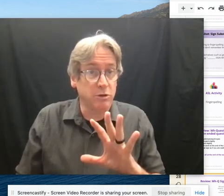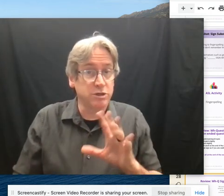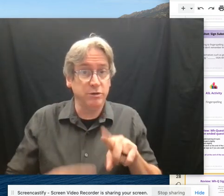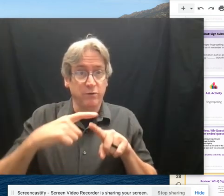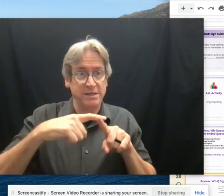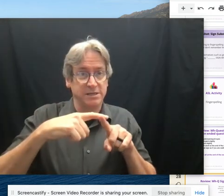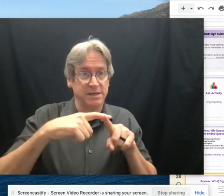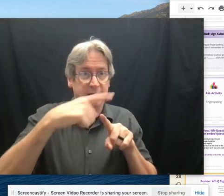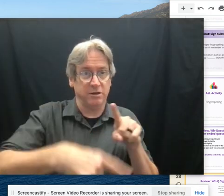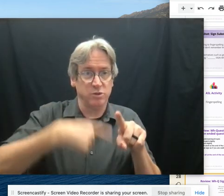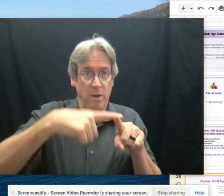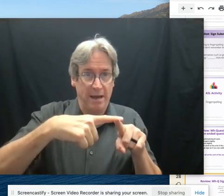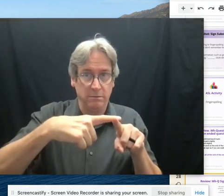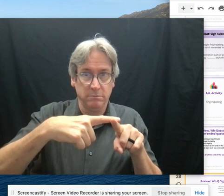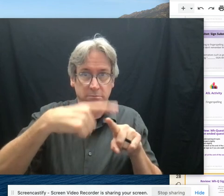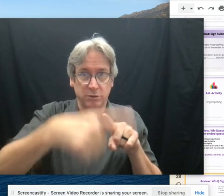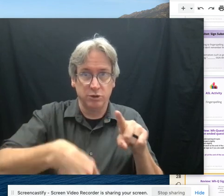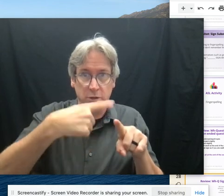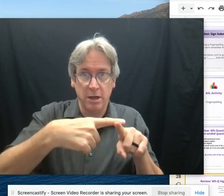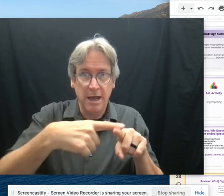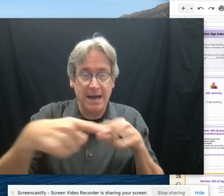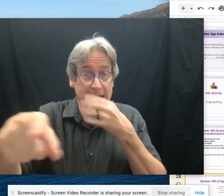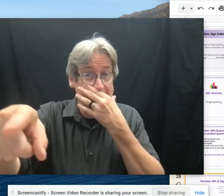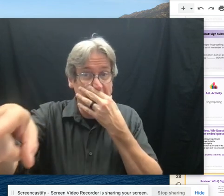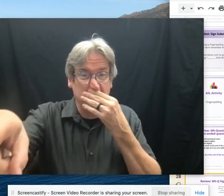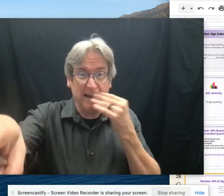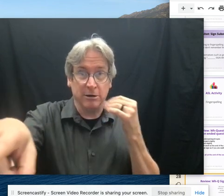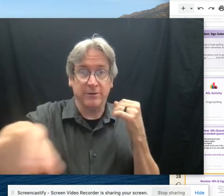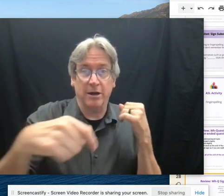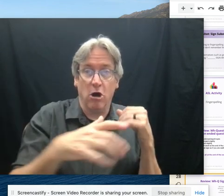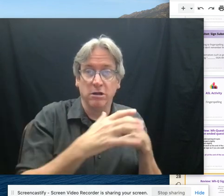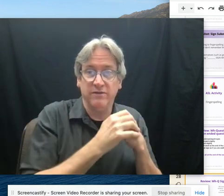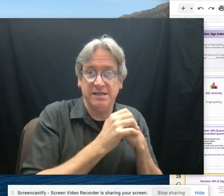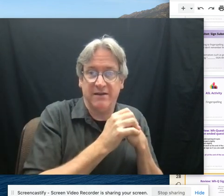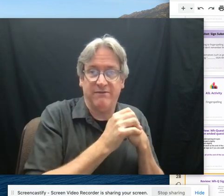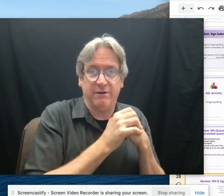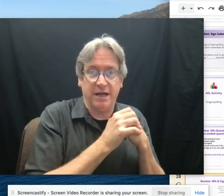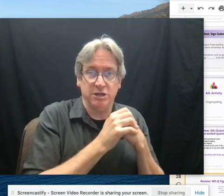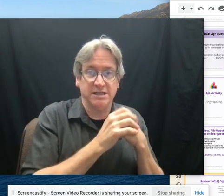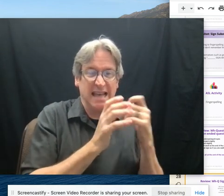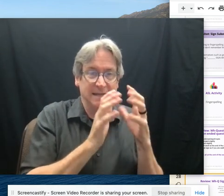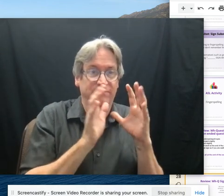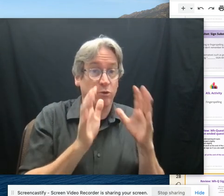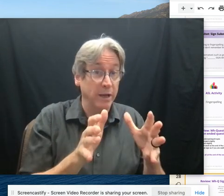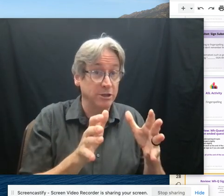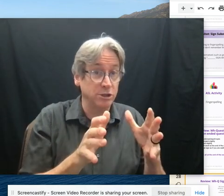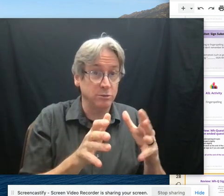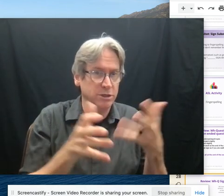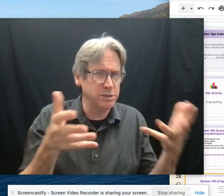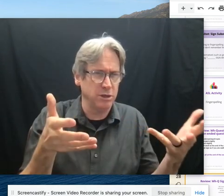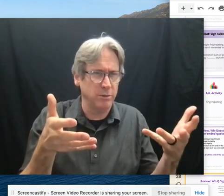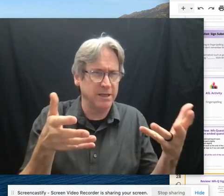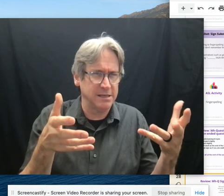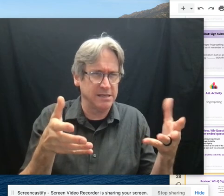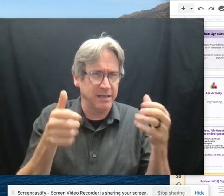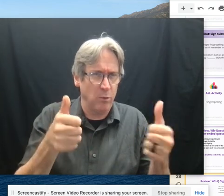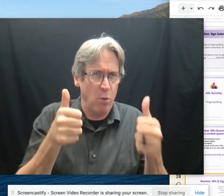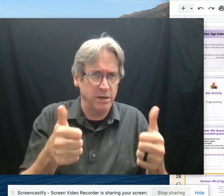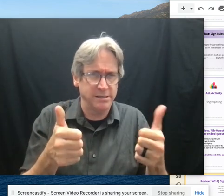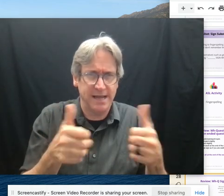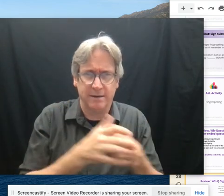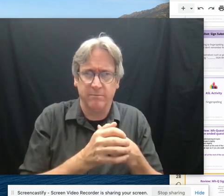When, there are two different ways to sign it. There's when, and as they say here, that all of these have variations except for which is the only one that